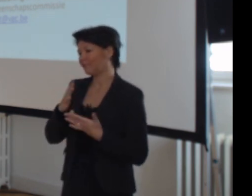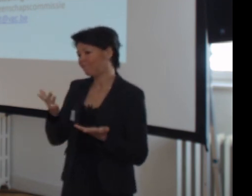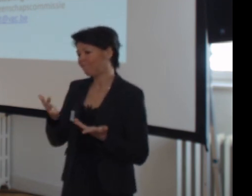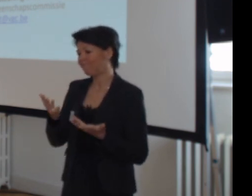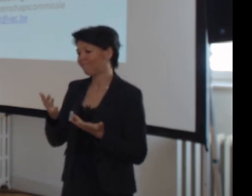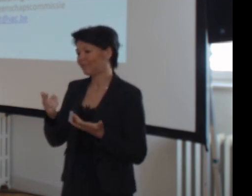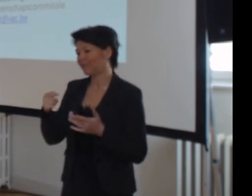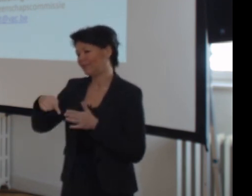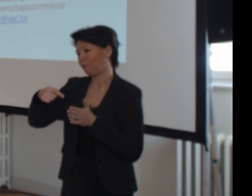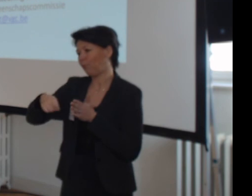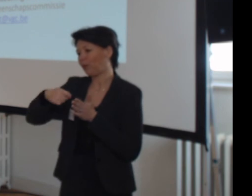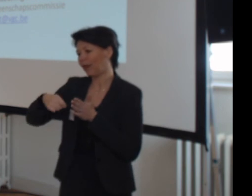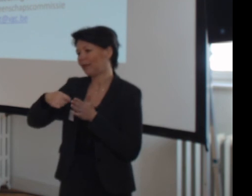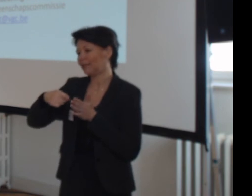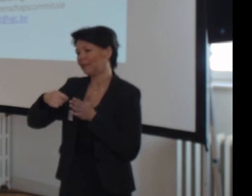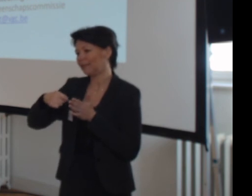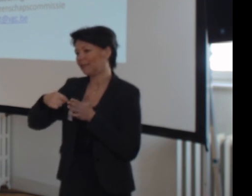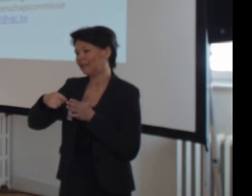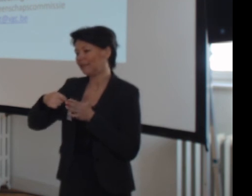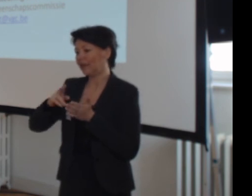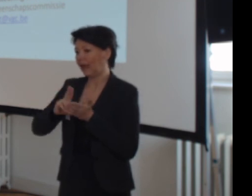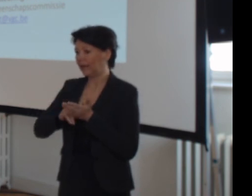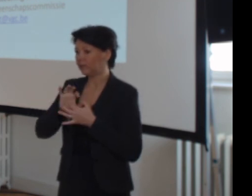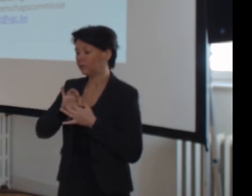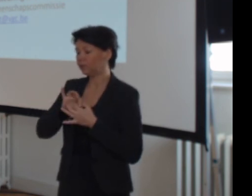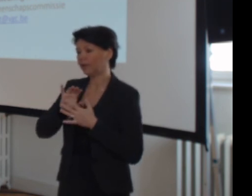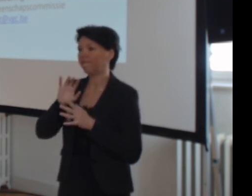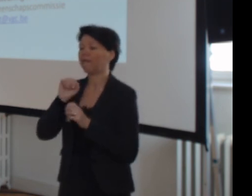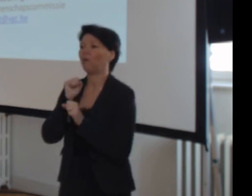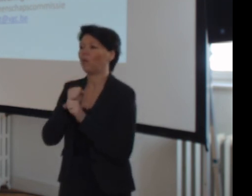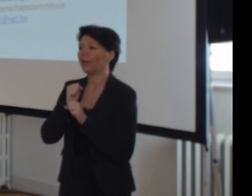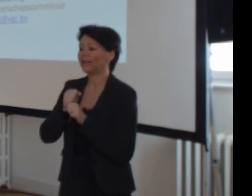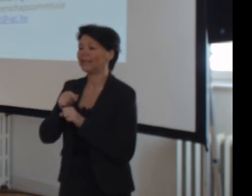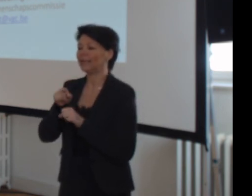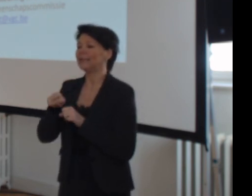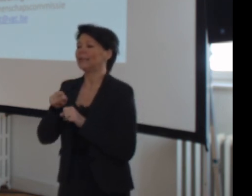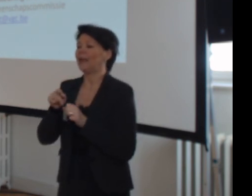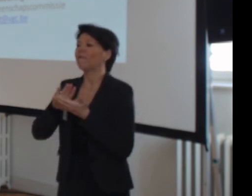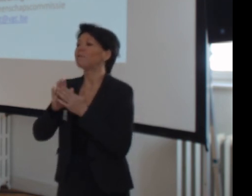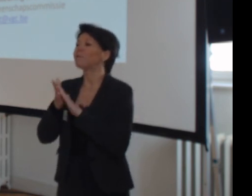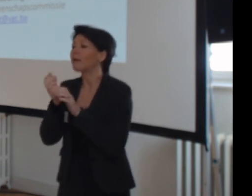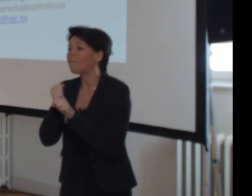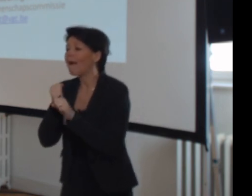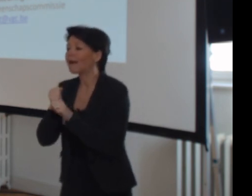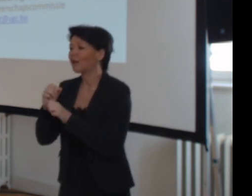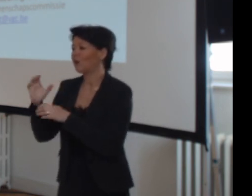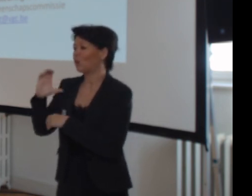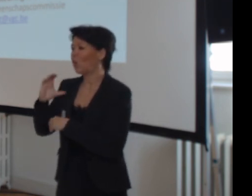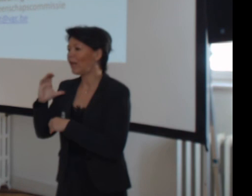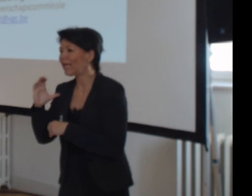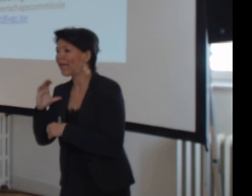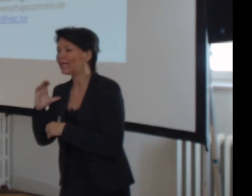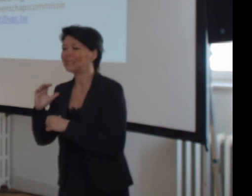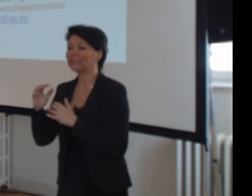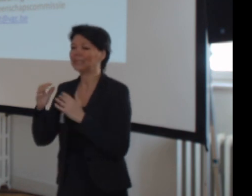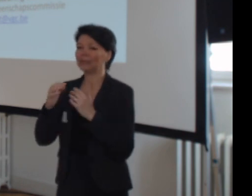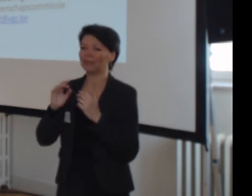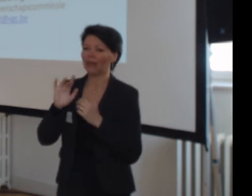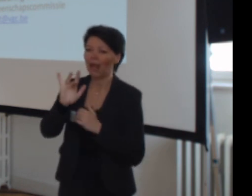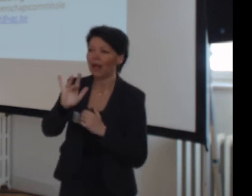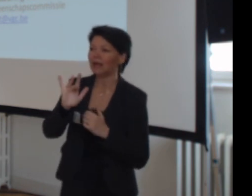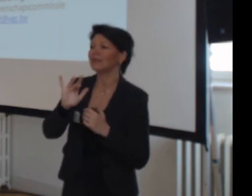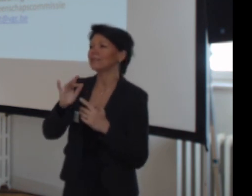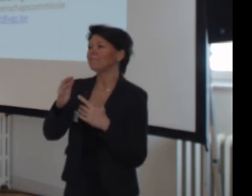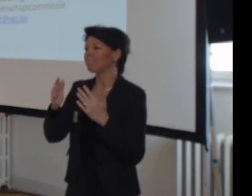fact that this project is quite intensive. Arranging the home visits, and the colleagues in the audience can, I